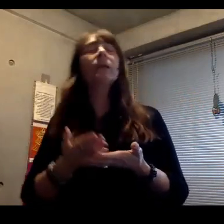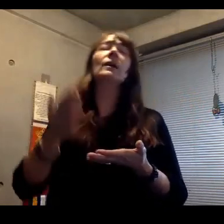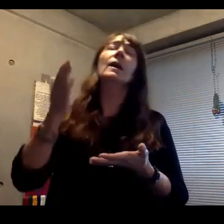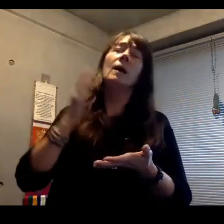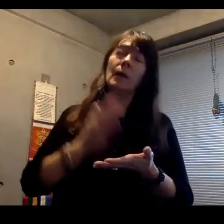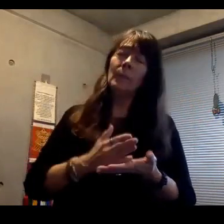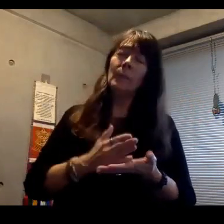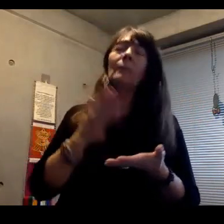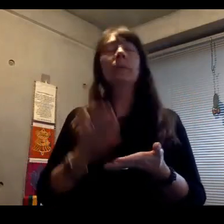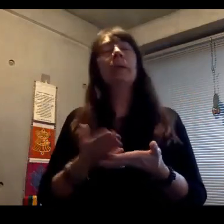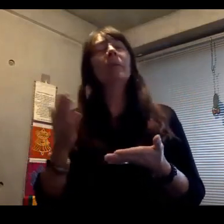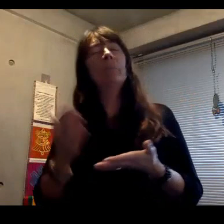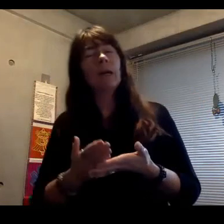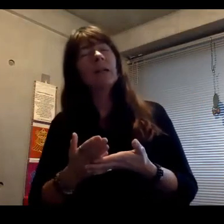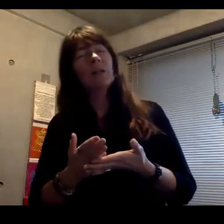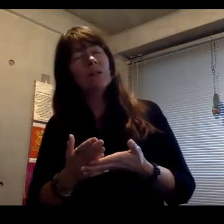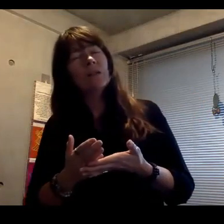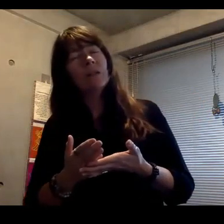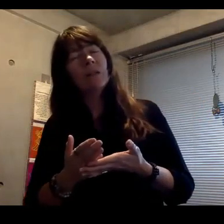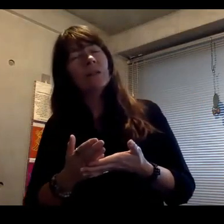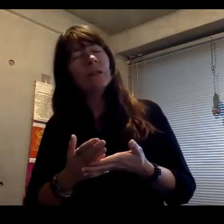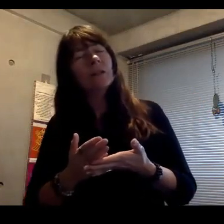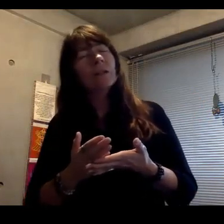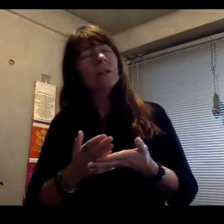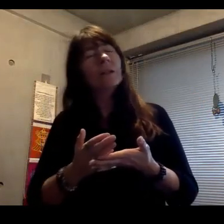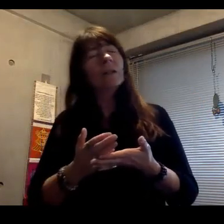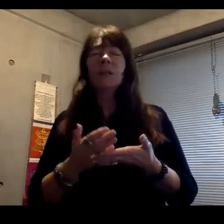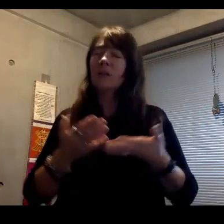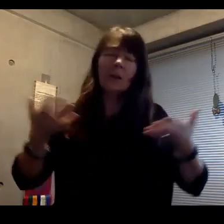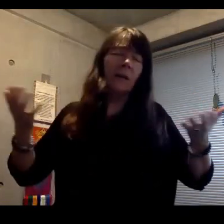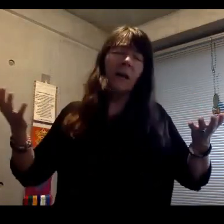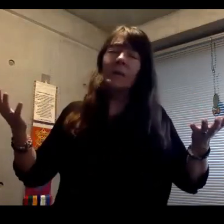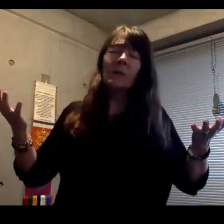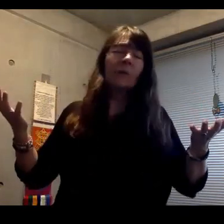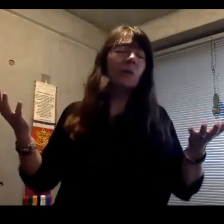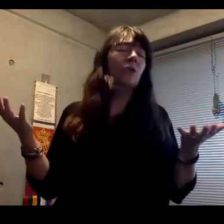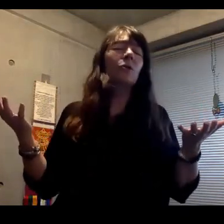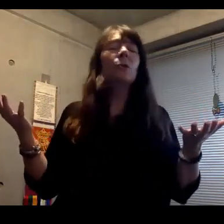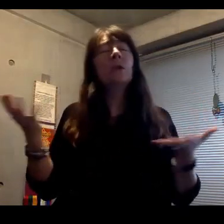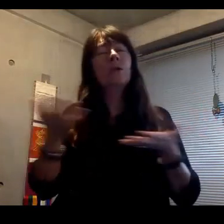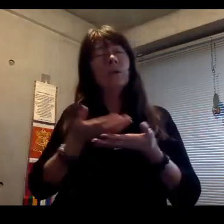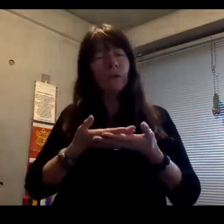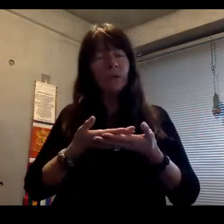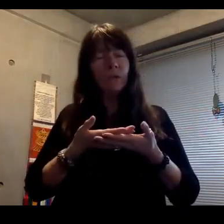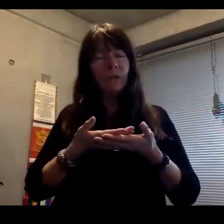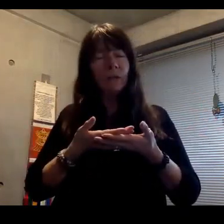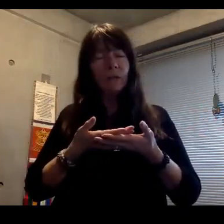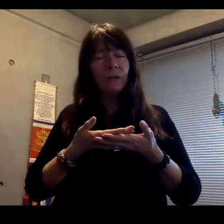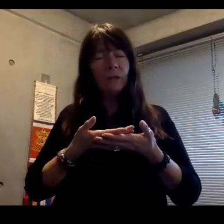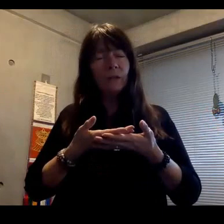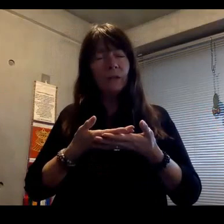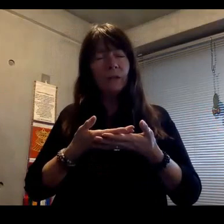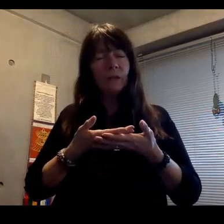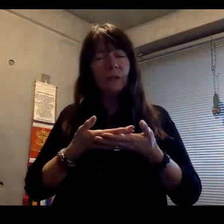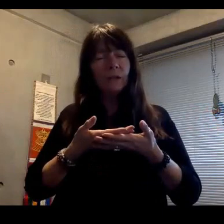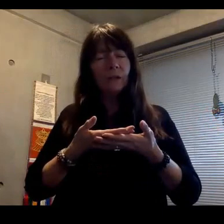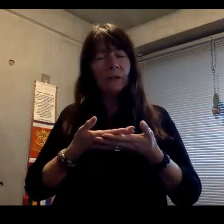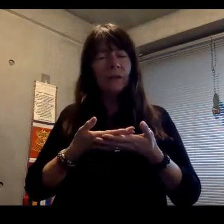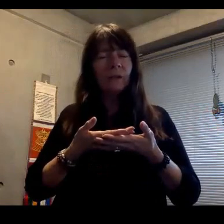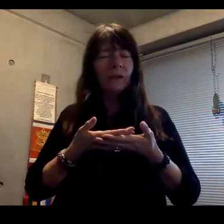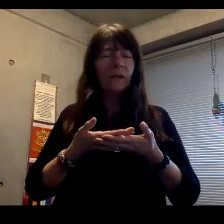will be good, blah, blah, blah, blah, blah, blah, like this. It is not absolutely true in the universe.